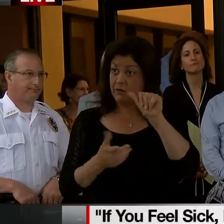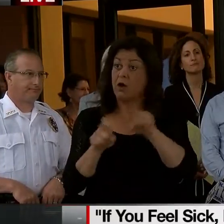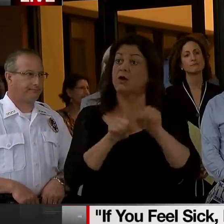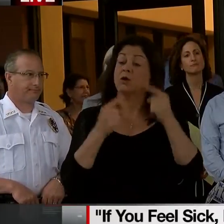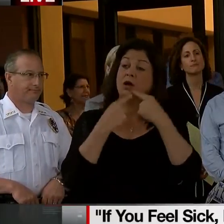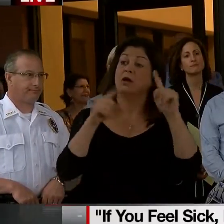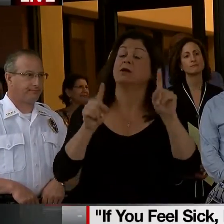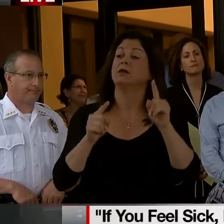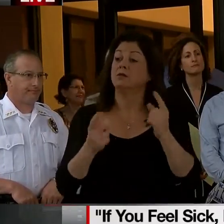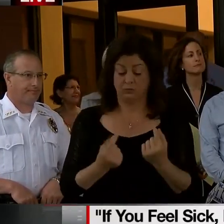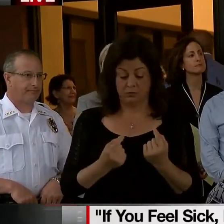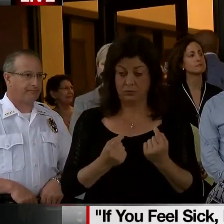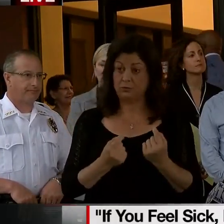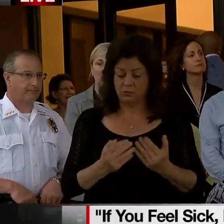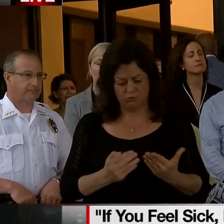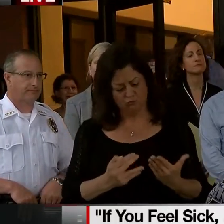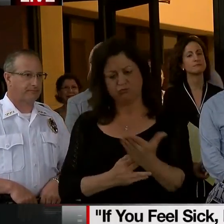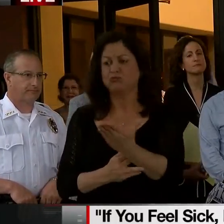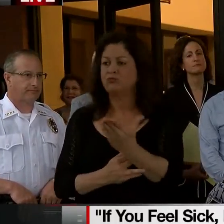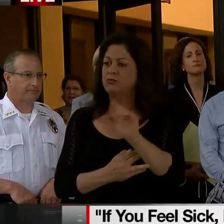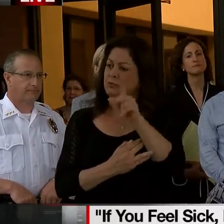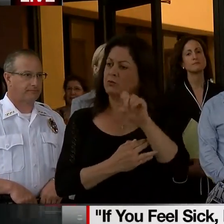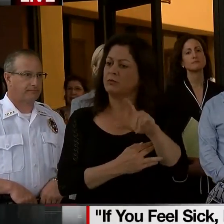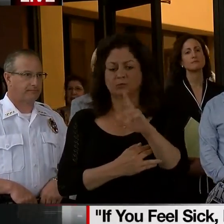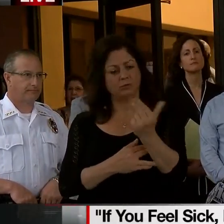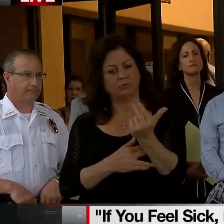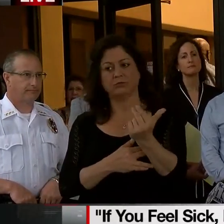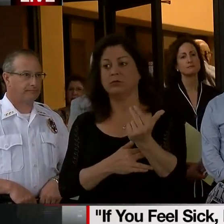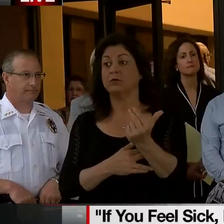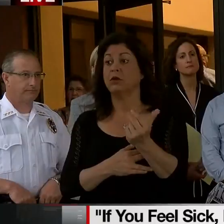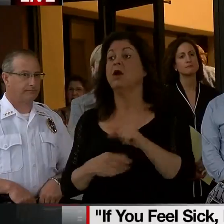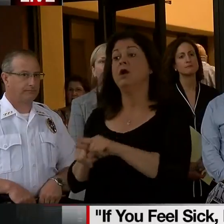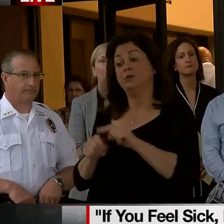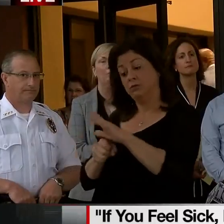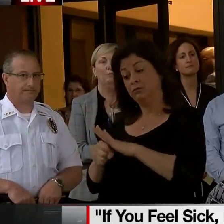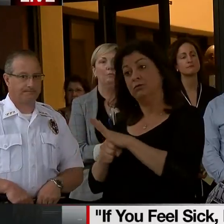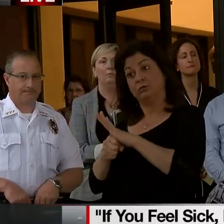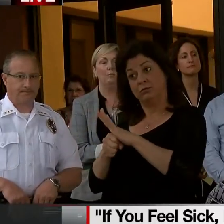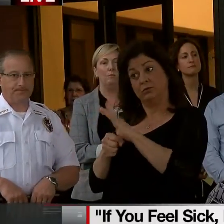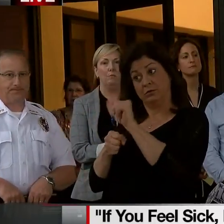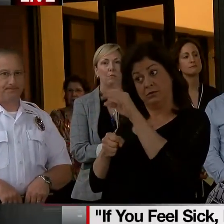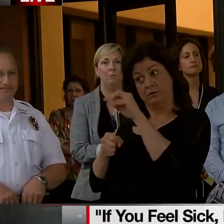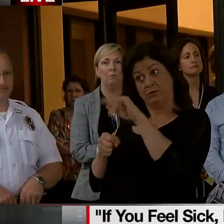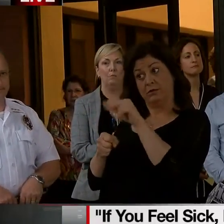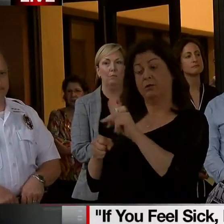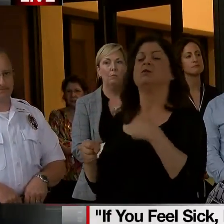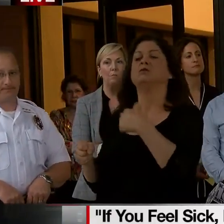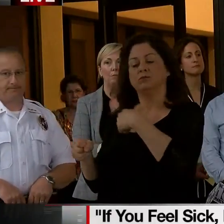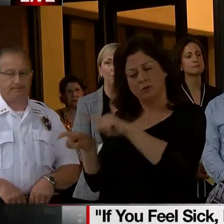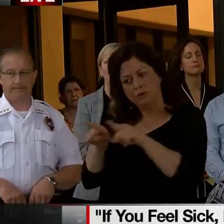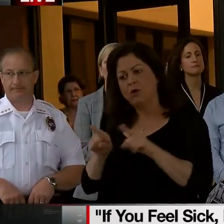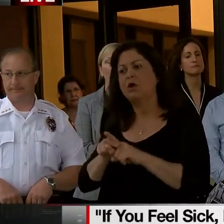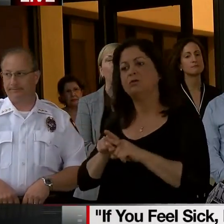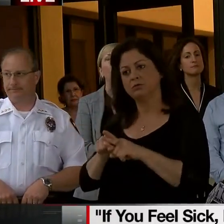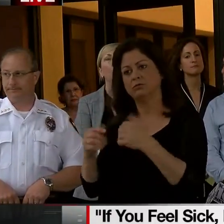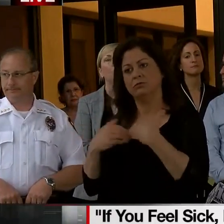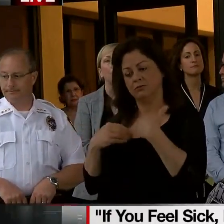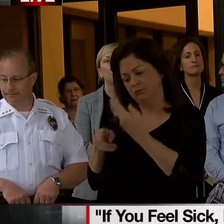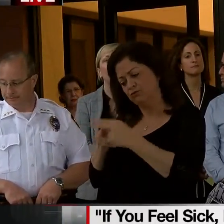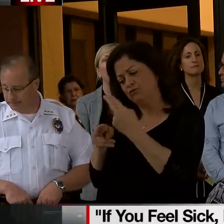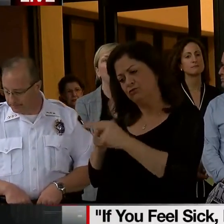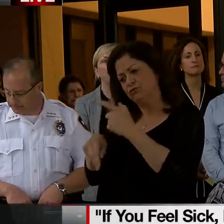Locally, we've announced measures in the same relatively short time frames. We all want this public